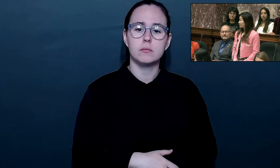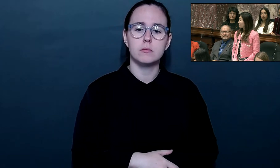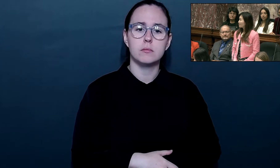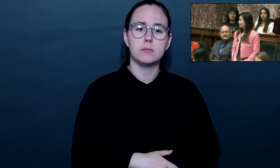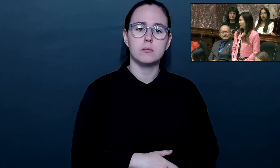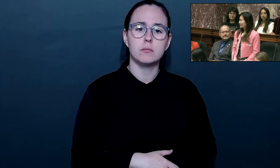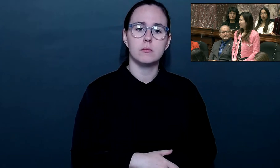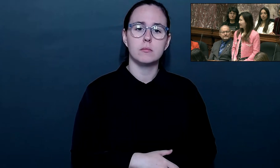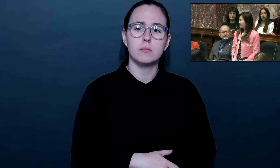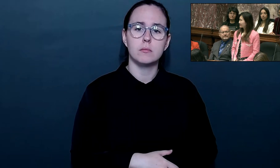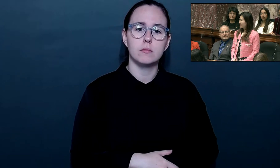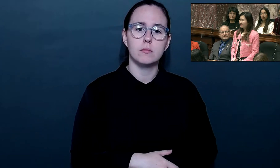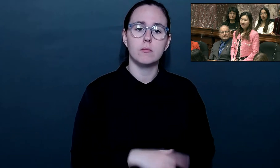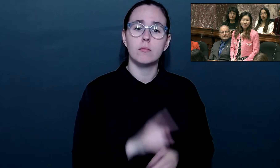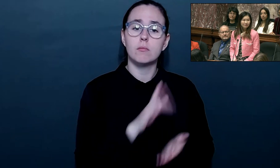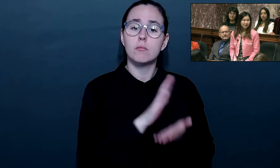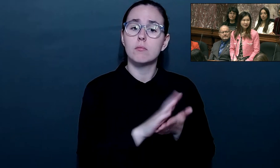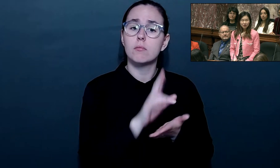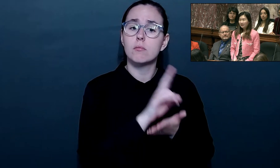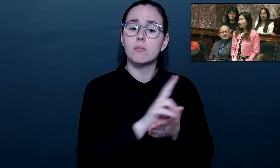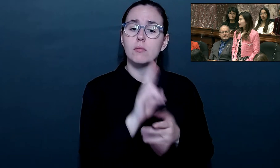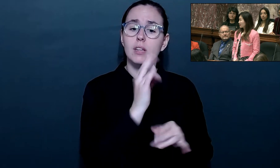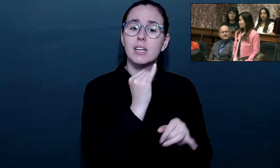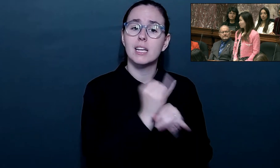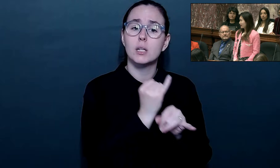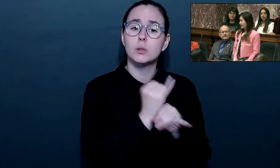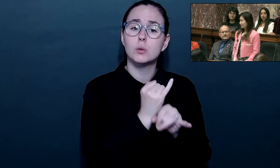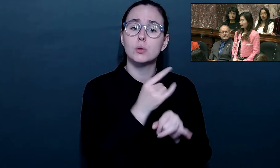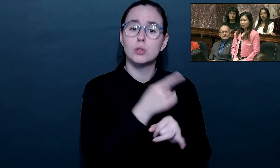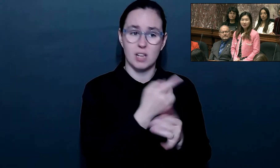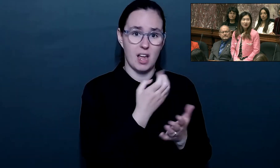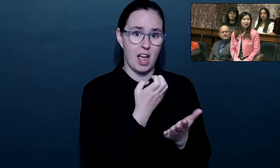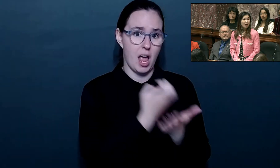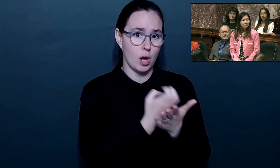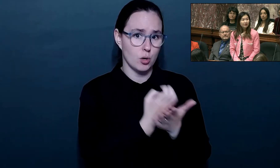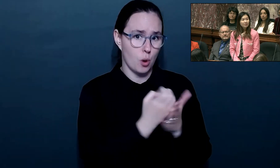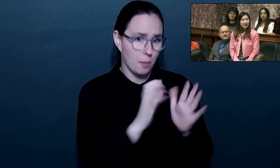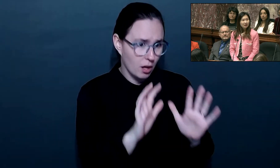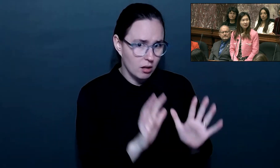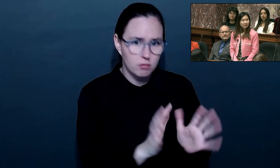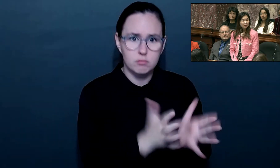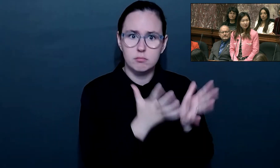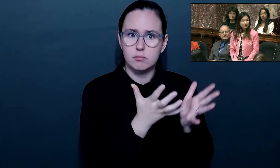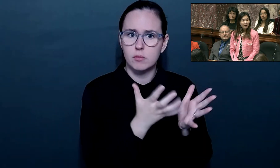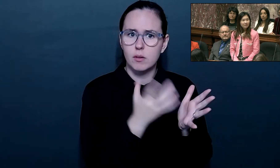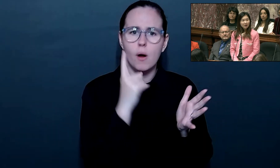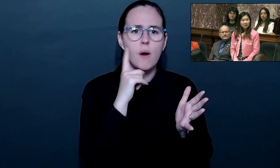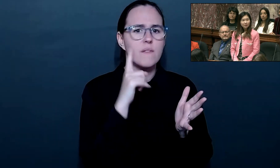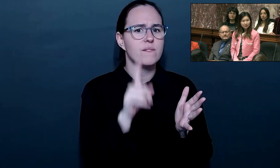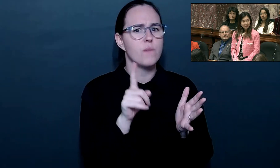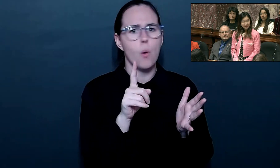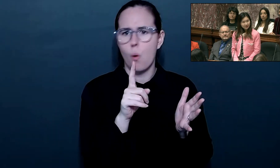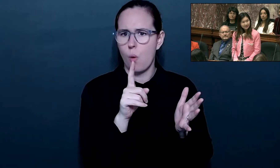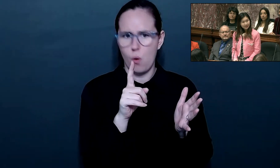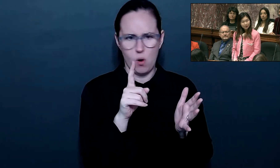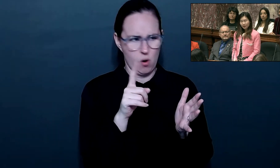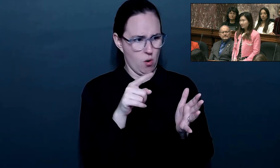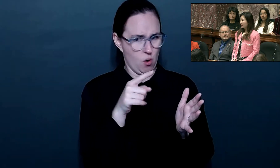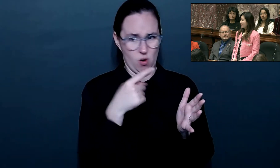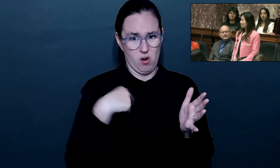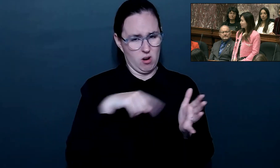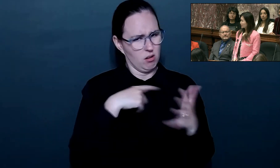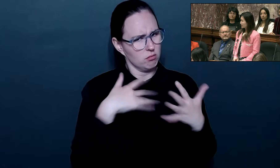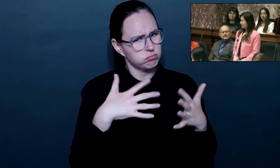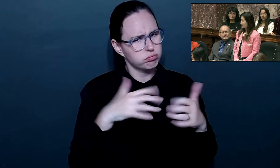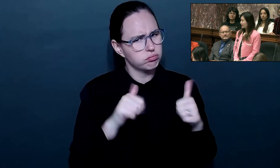an economic driver in this very challenging time that we have here. I'm very proud of the 25 public post-secondary institutions